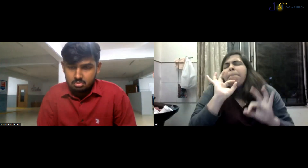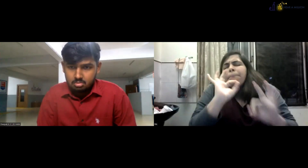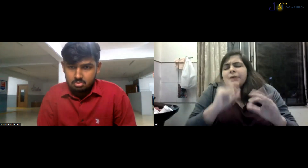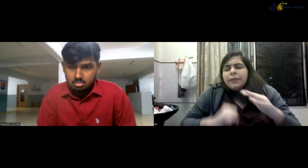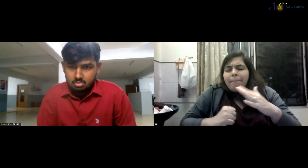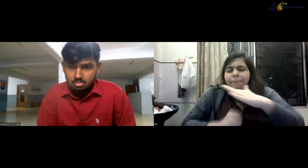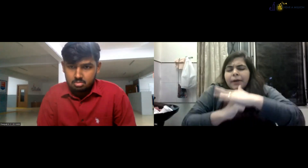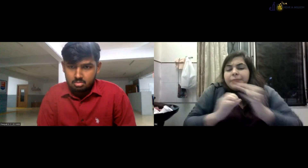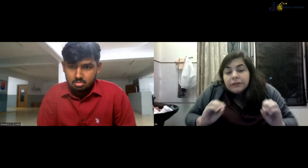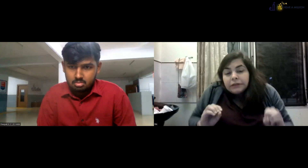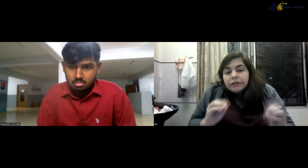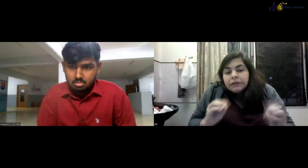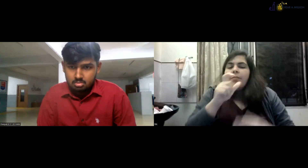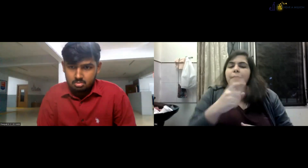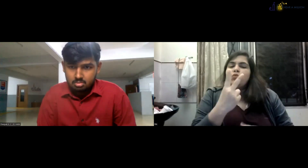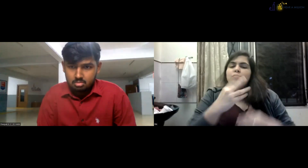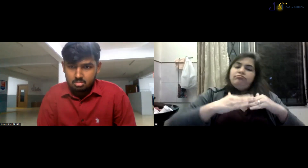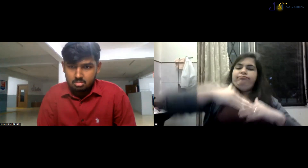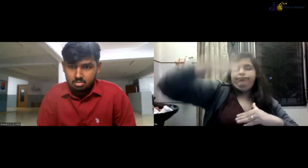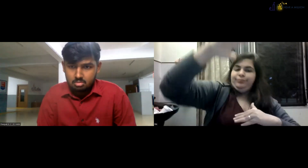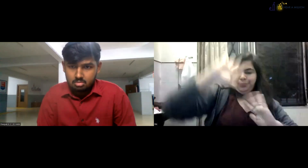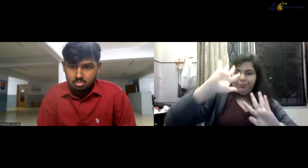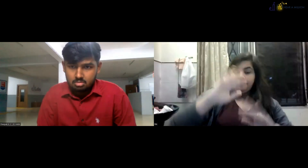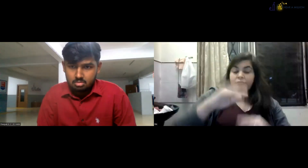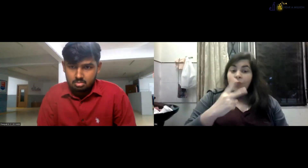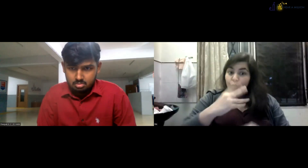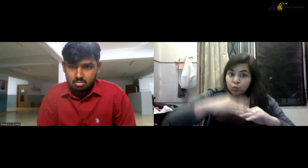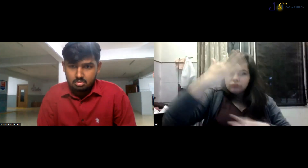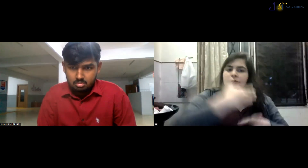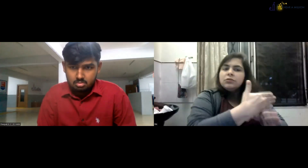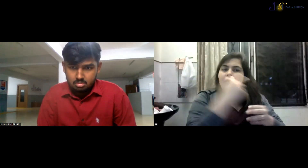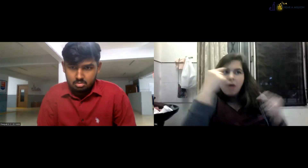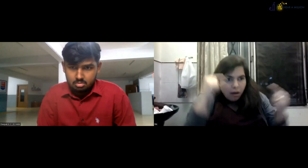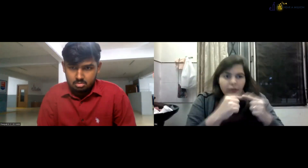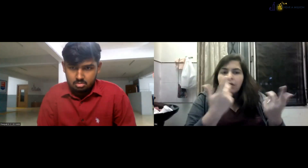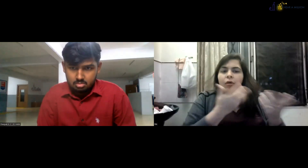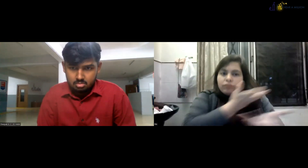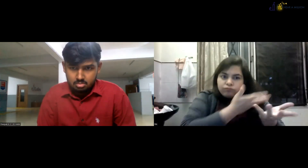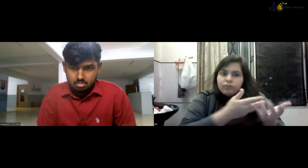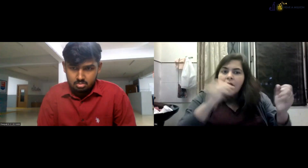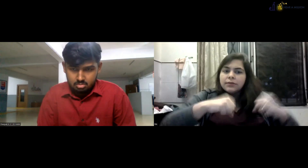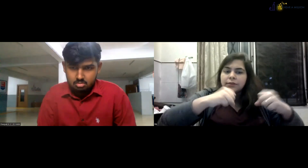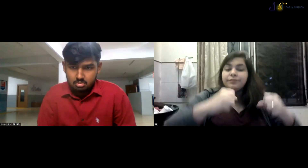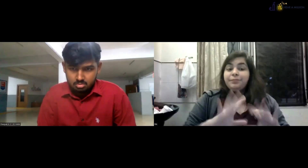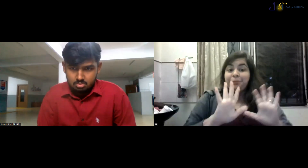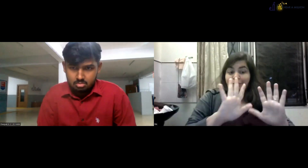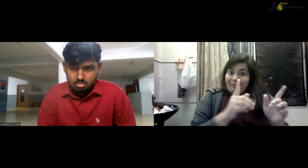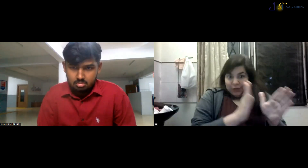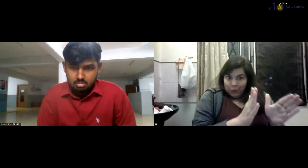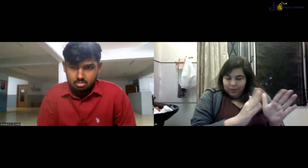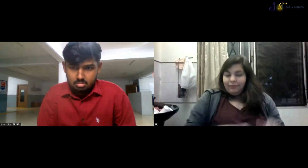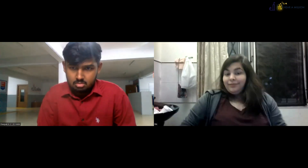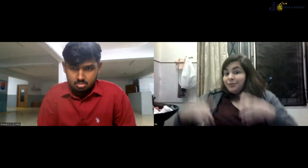work. You don't share ideas or thoughts with other people. You are alone. If you have two people, if more than two people, that is